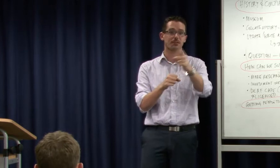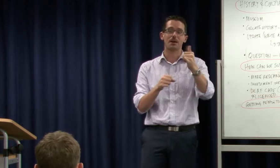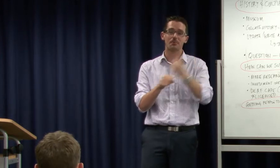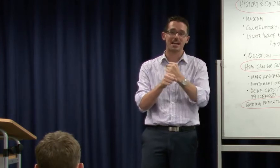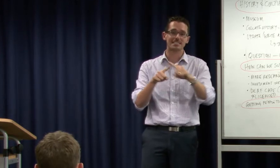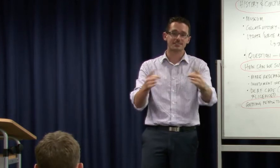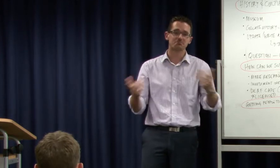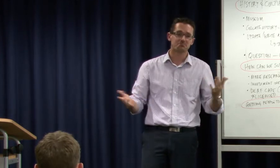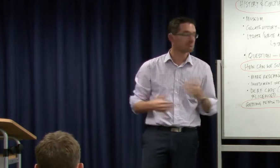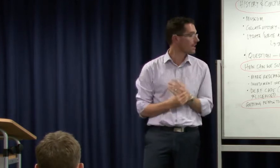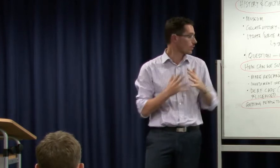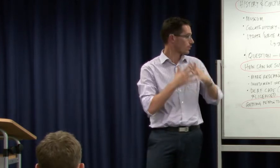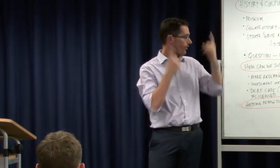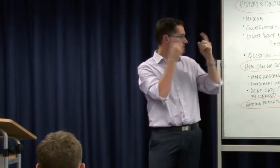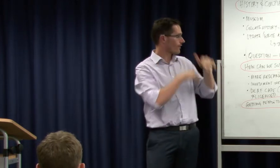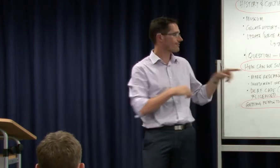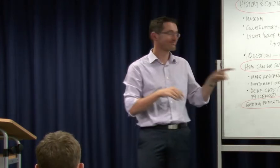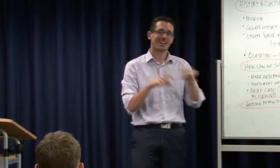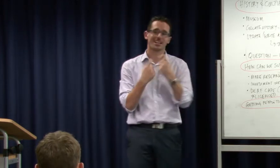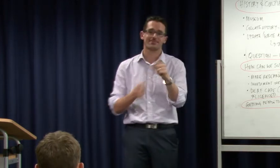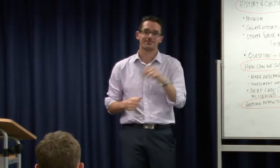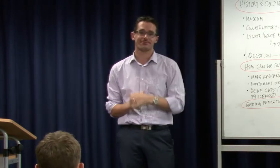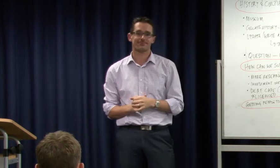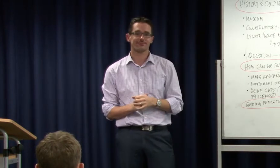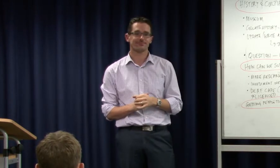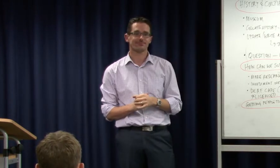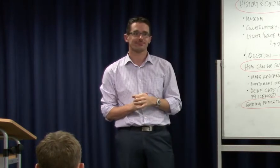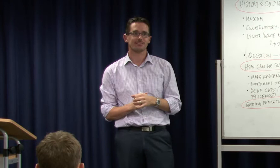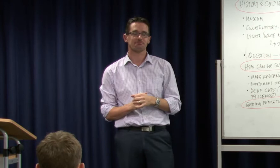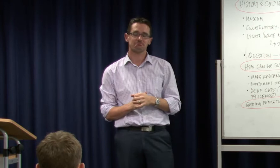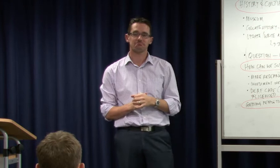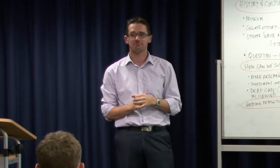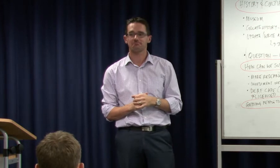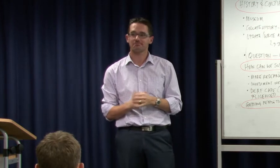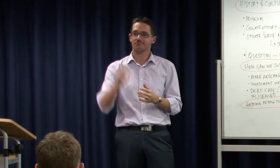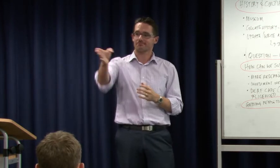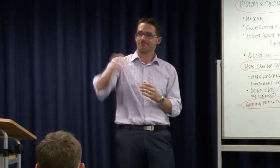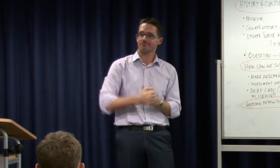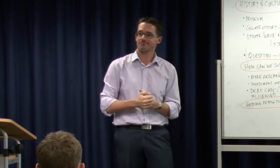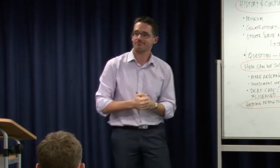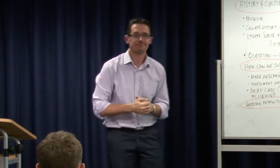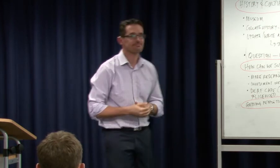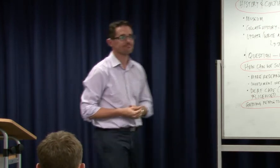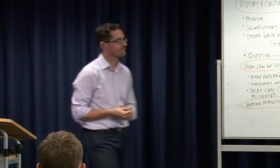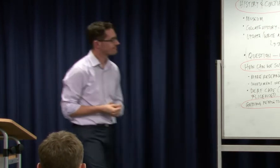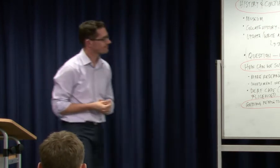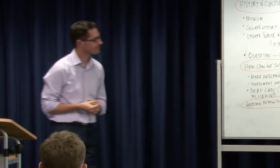small numbers attended those sessions. So maybe community classes is a slightly different focus, and that might attract more people. So that's